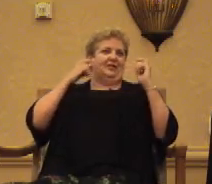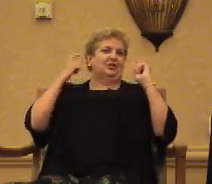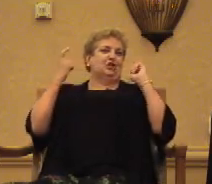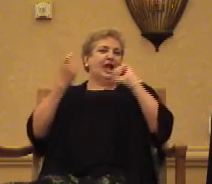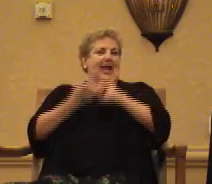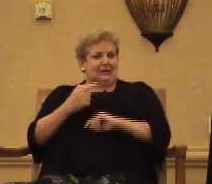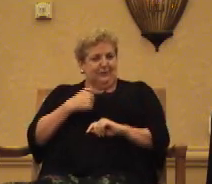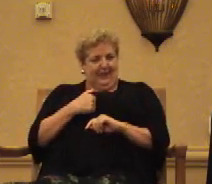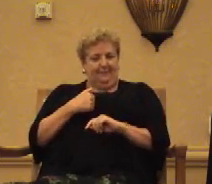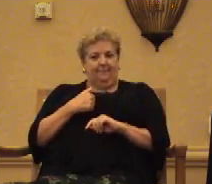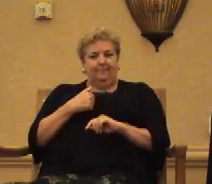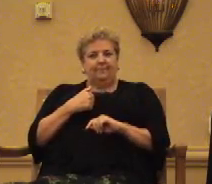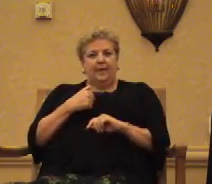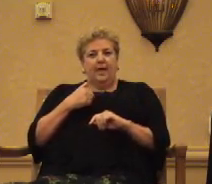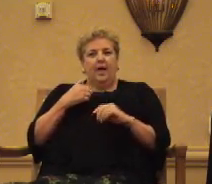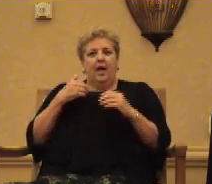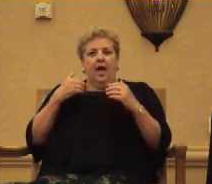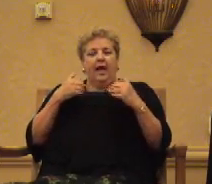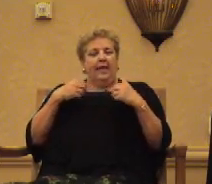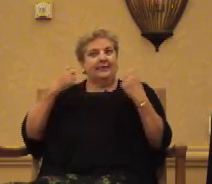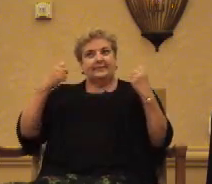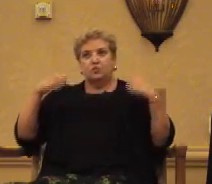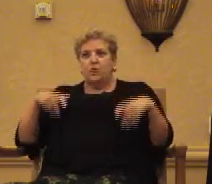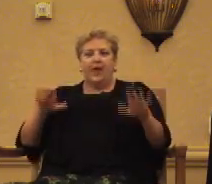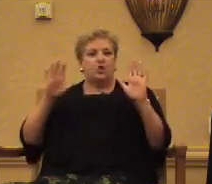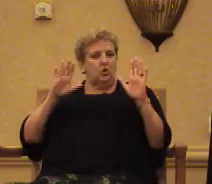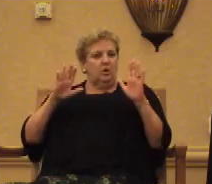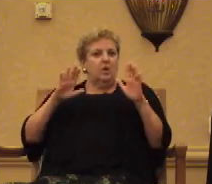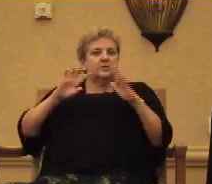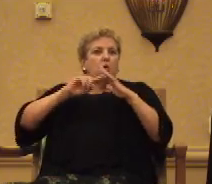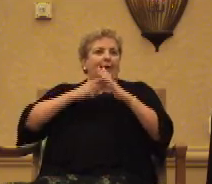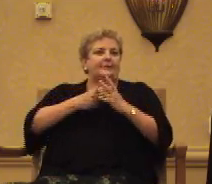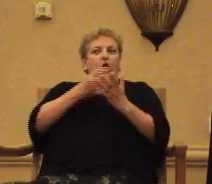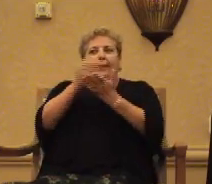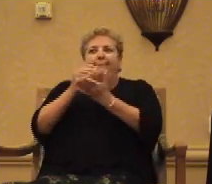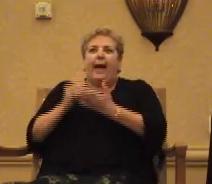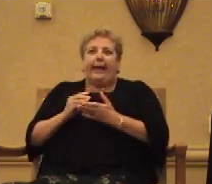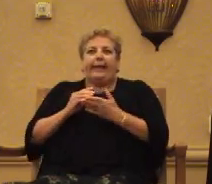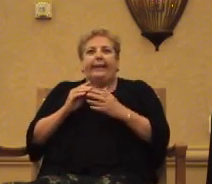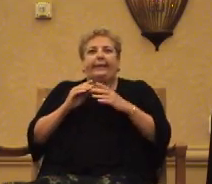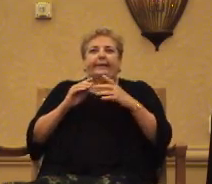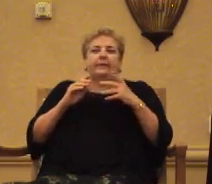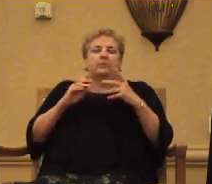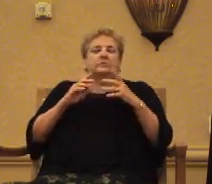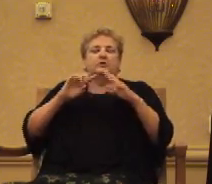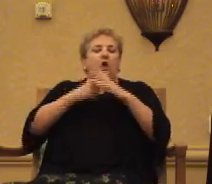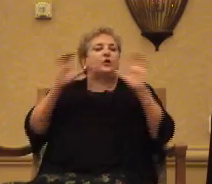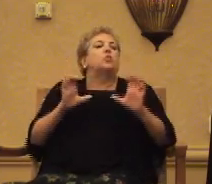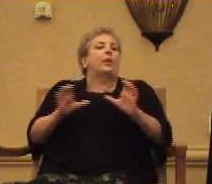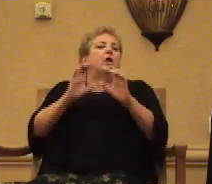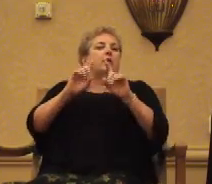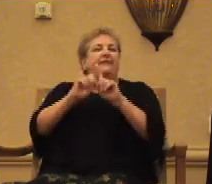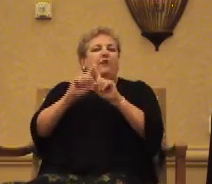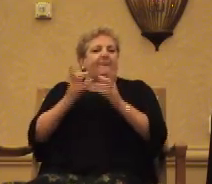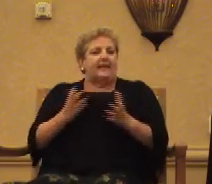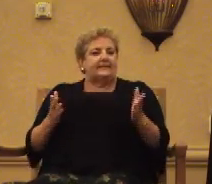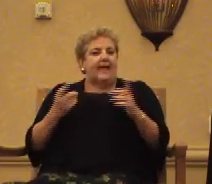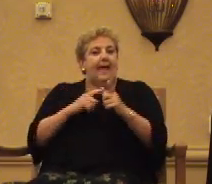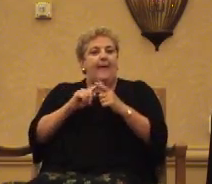I had this major surrender, and I started buying all these actions and doing all this stuff when I was new. And then something very hideous happened